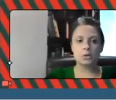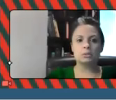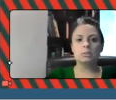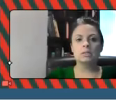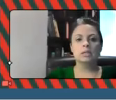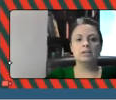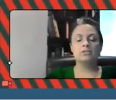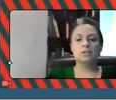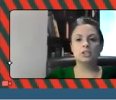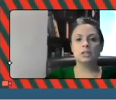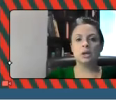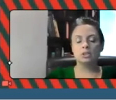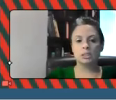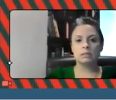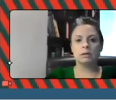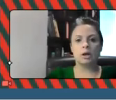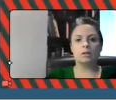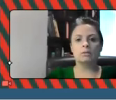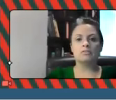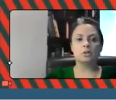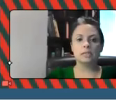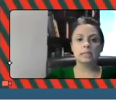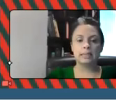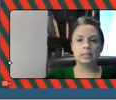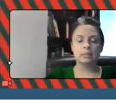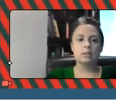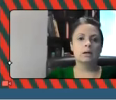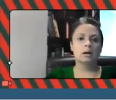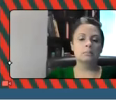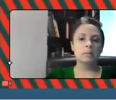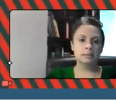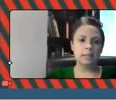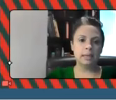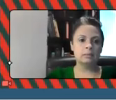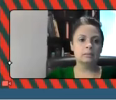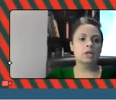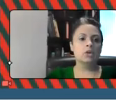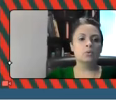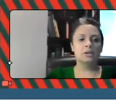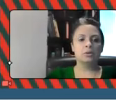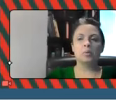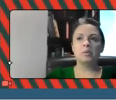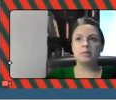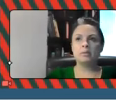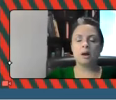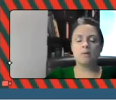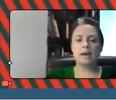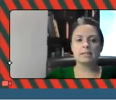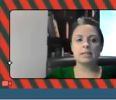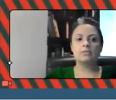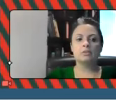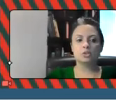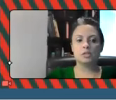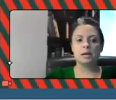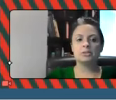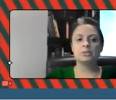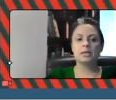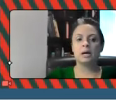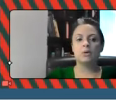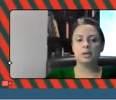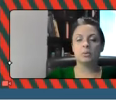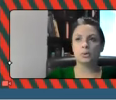tomorrow and officially launching our first clinic on monday where will we be vaccinating first